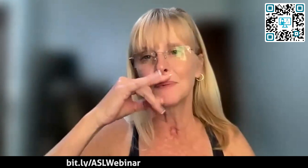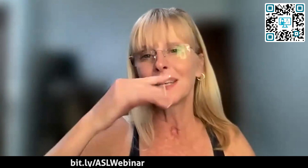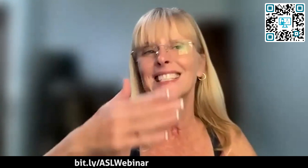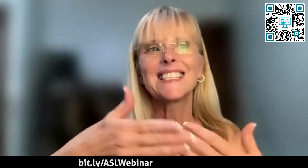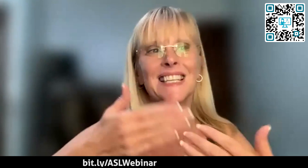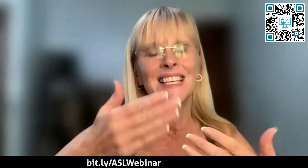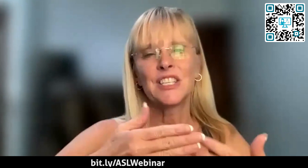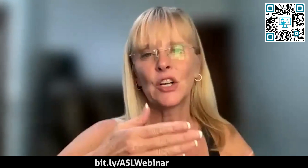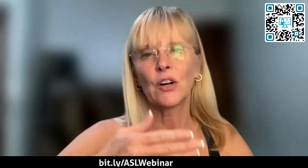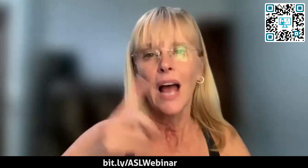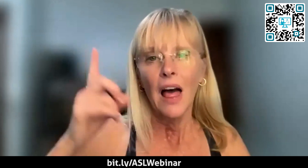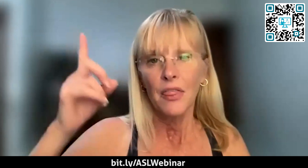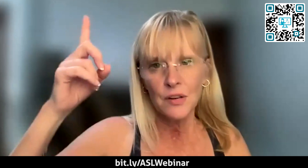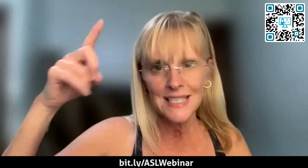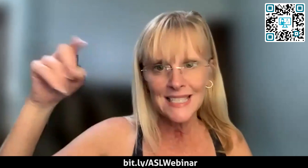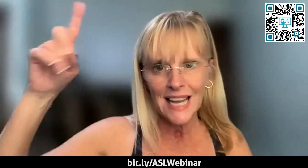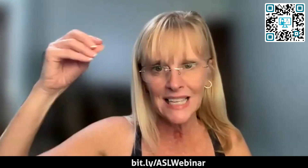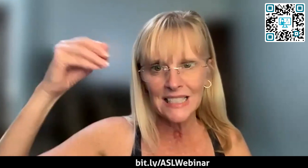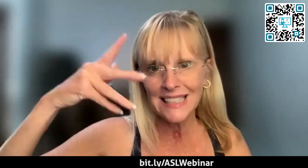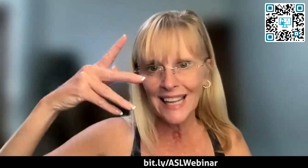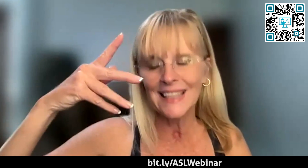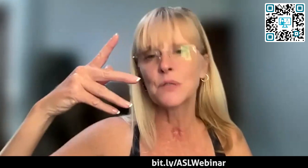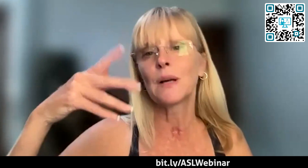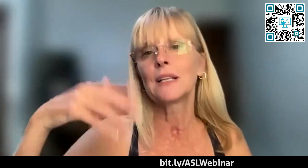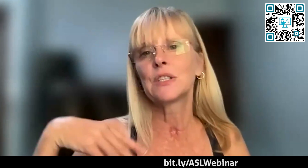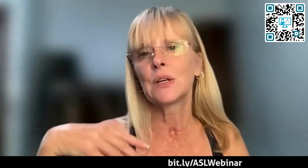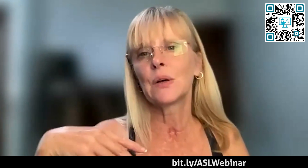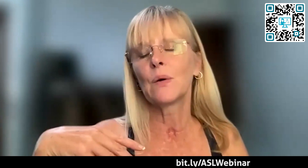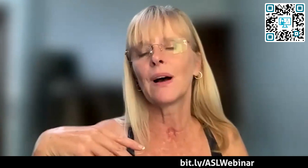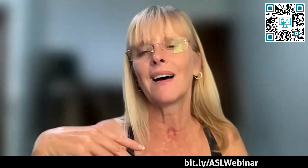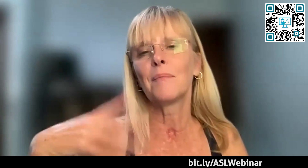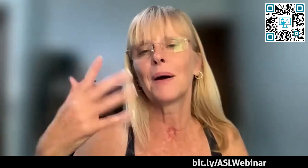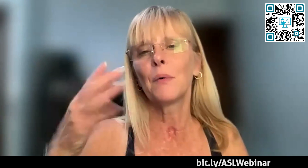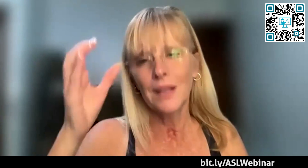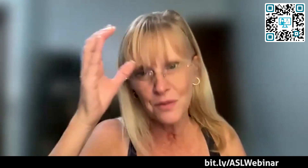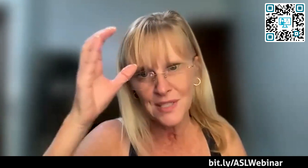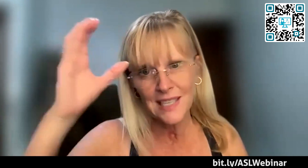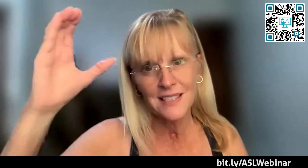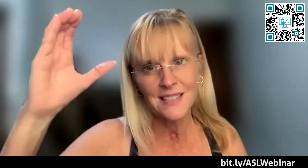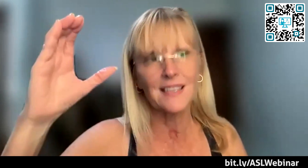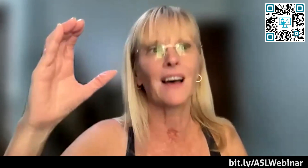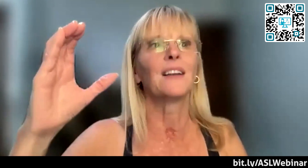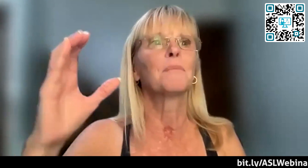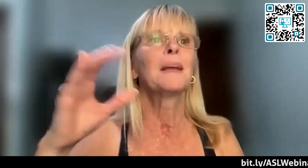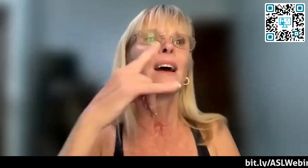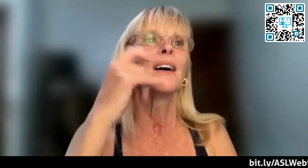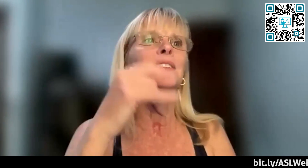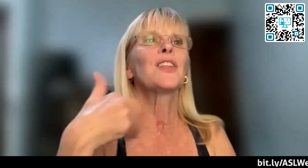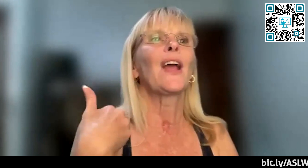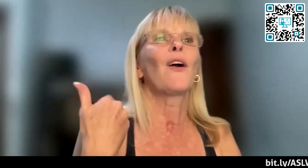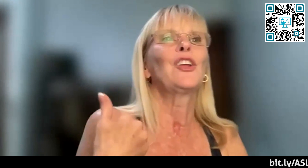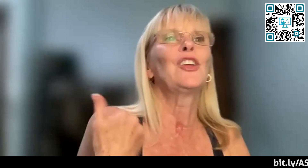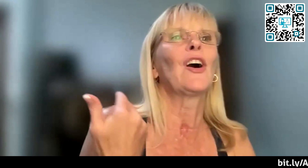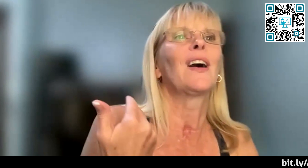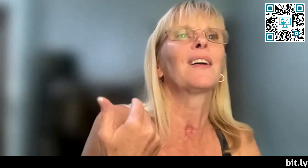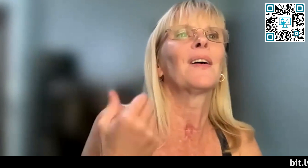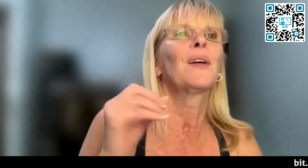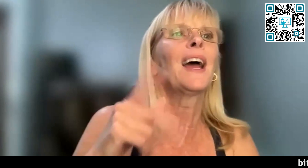because it's easier. There's sun this way too, but we use sun because they are young, okay?